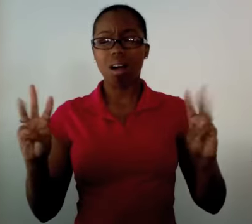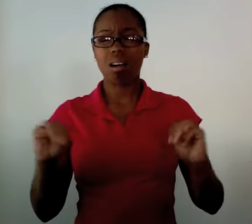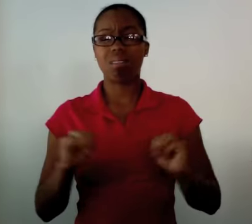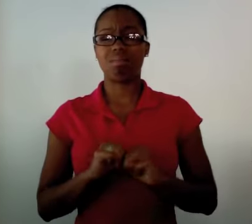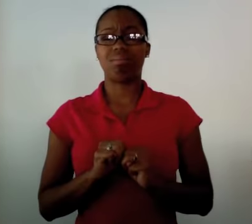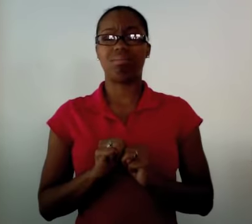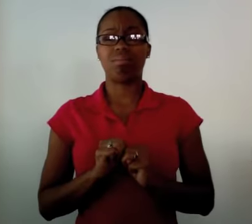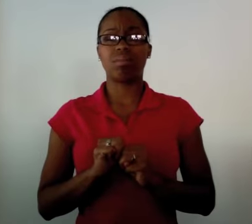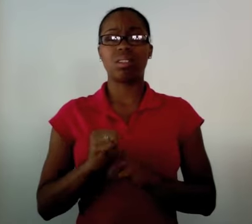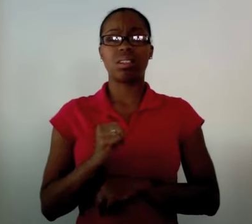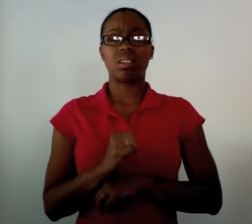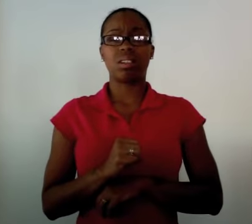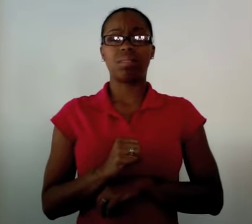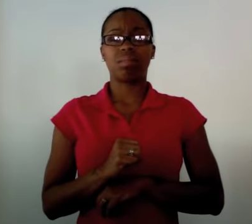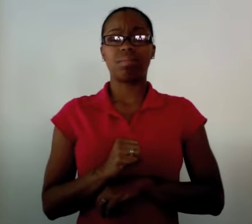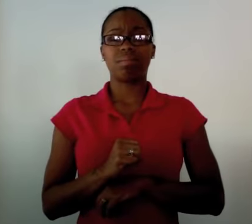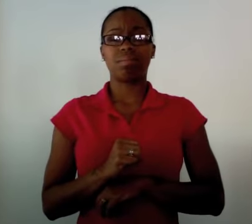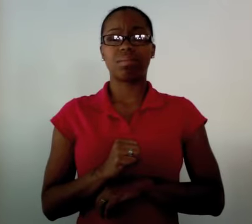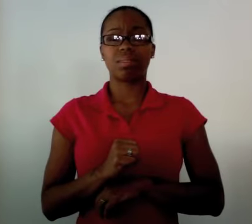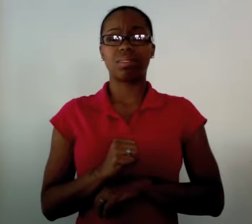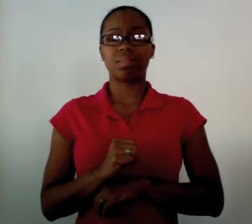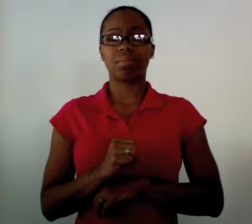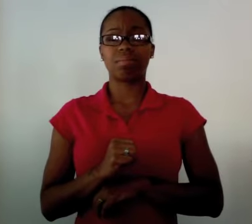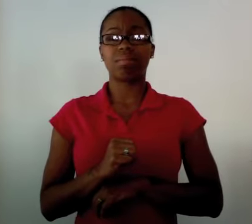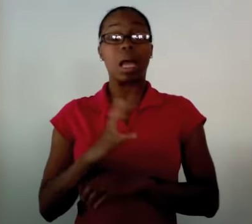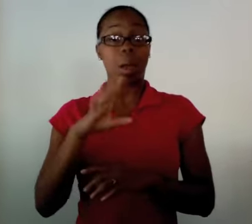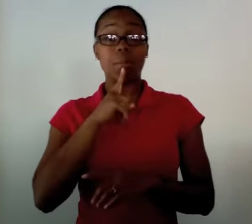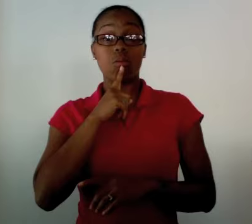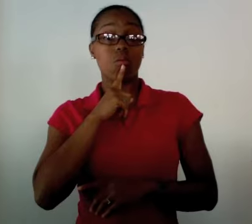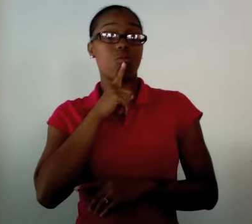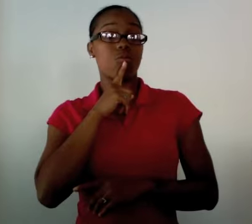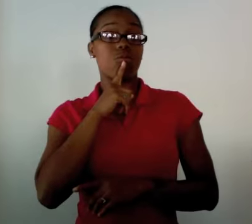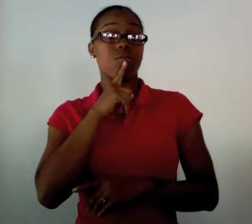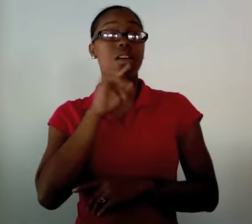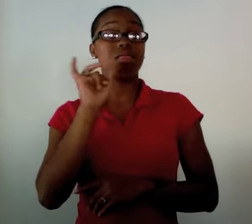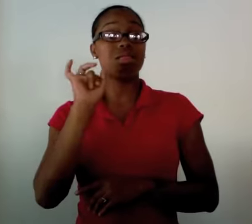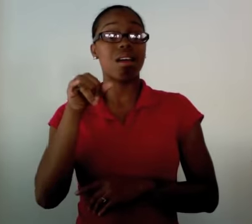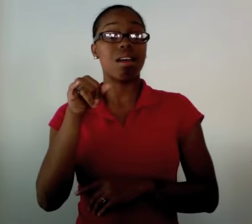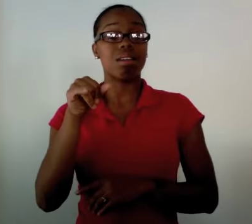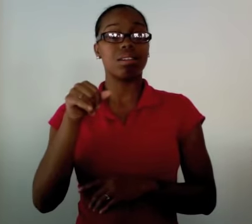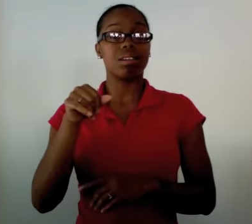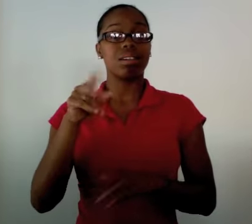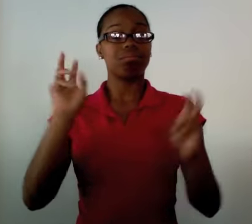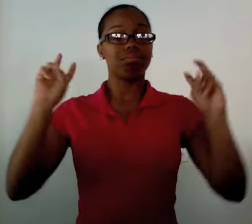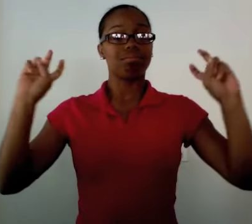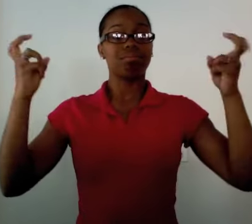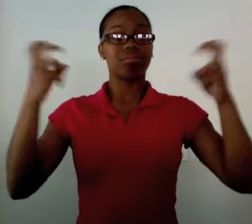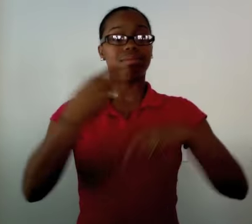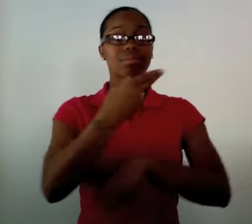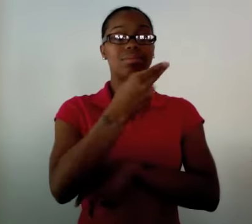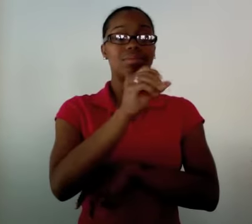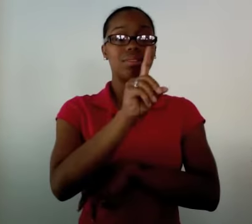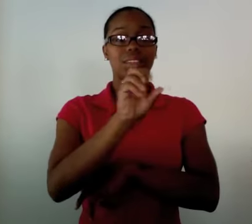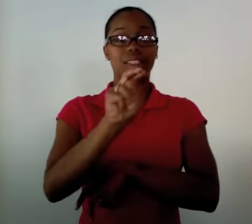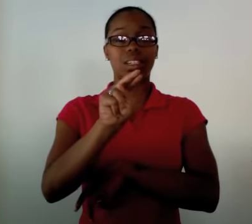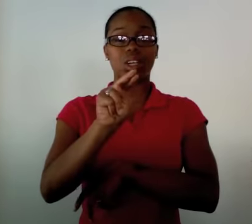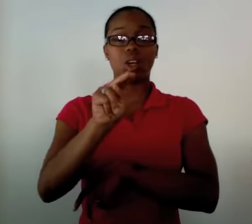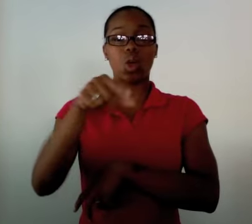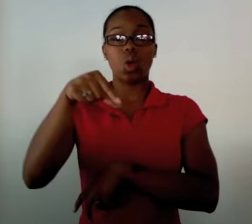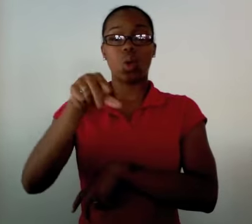So mundane sounds can be really interesting if you pay attention. I call that the hidden choir. It's around us all the time. The next exercise